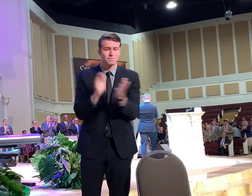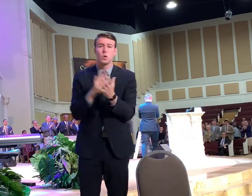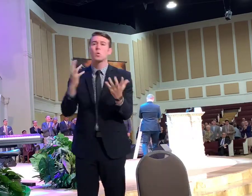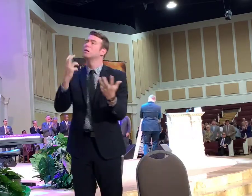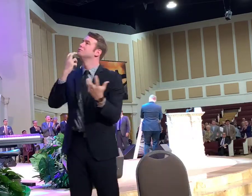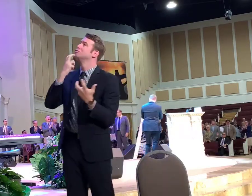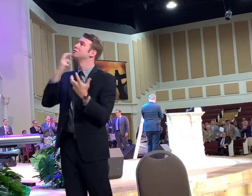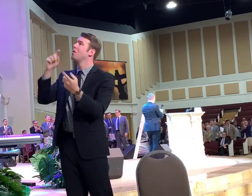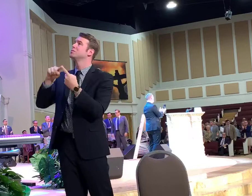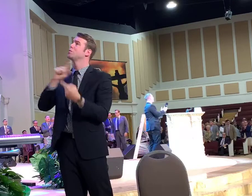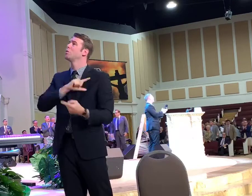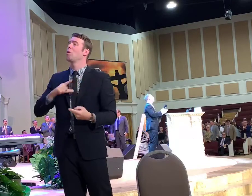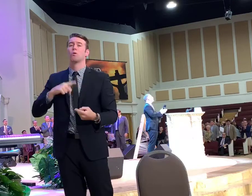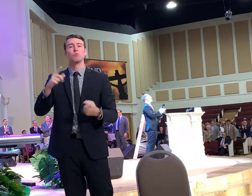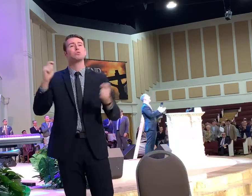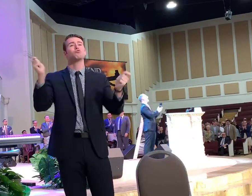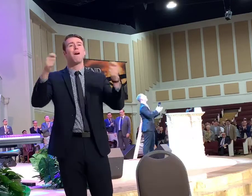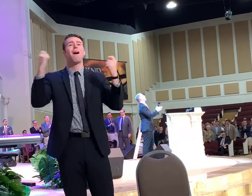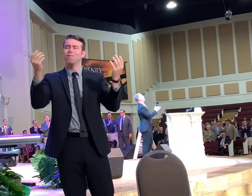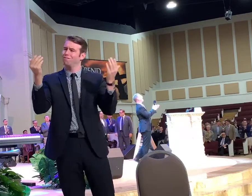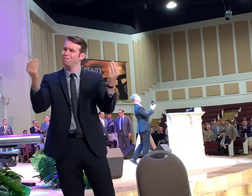of